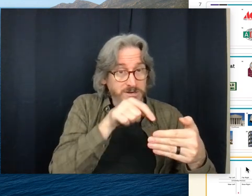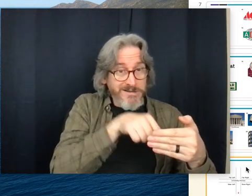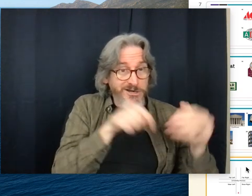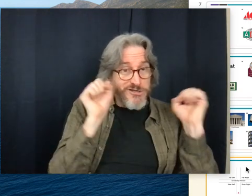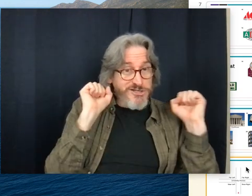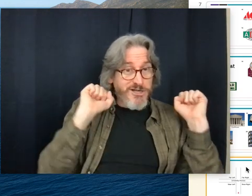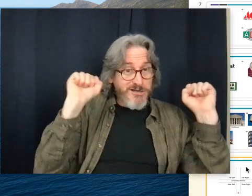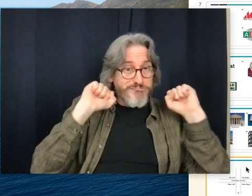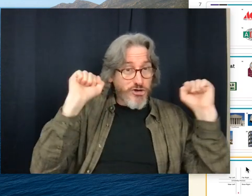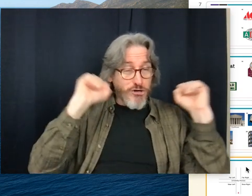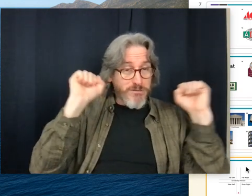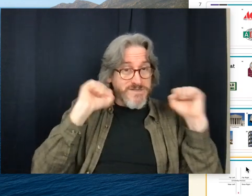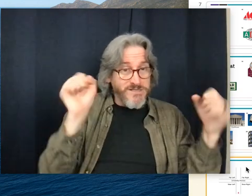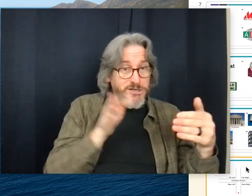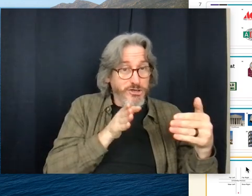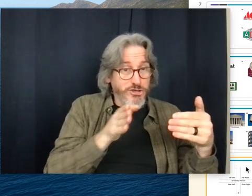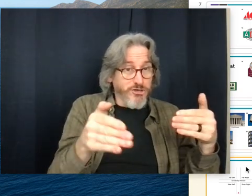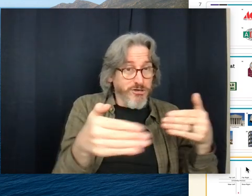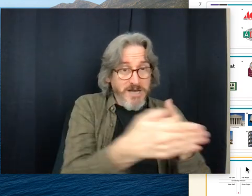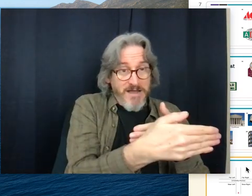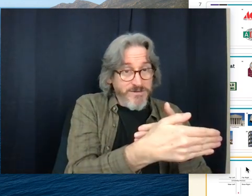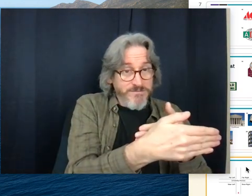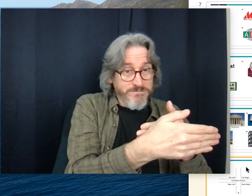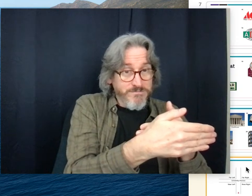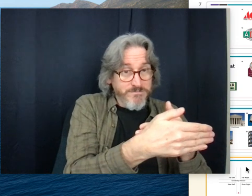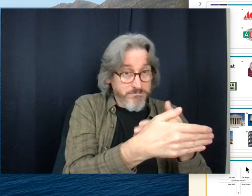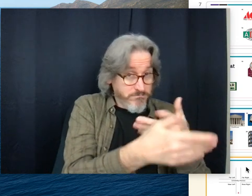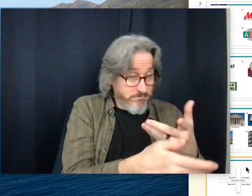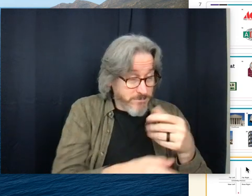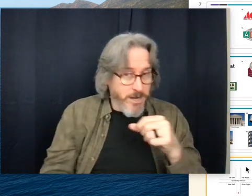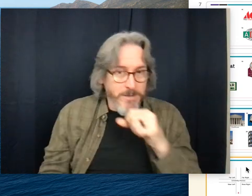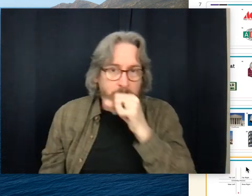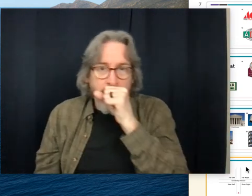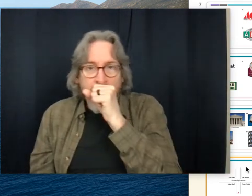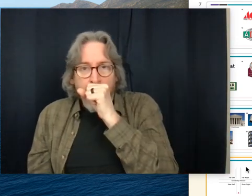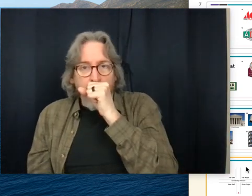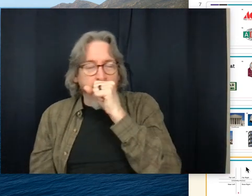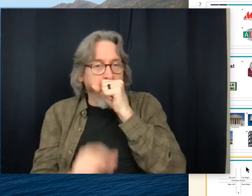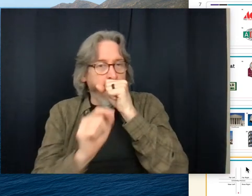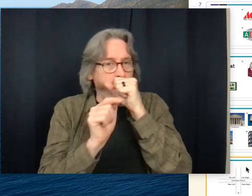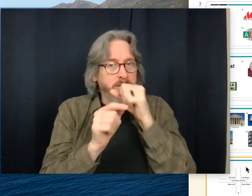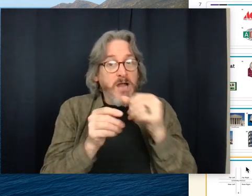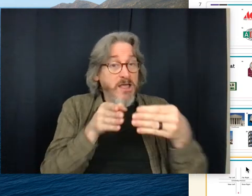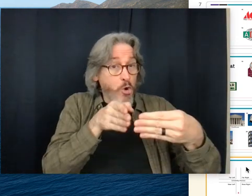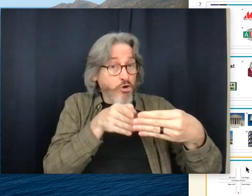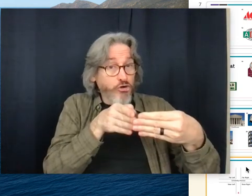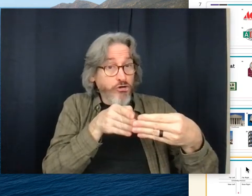corner, there's curves, turn left. Okay?